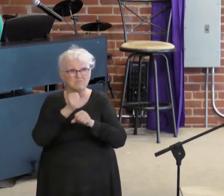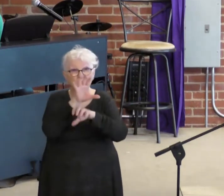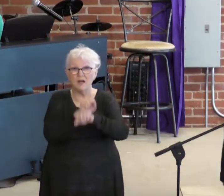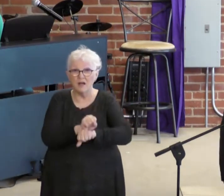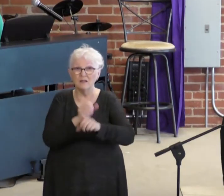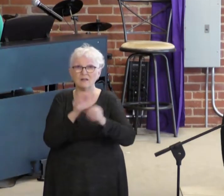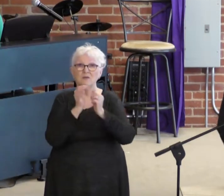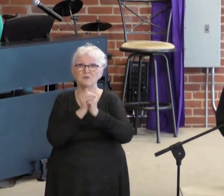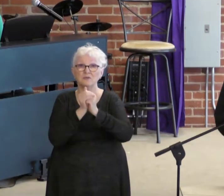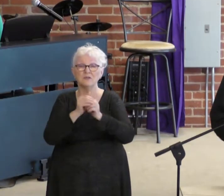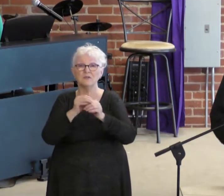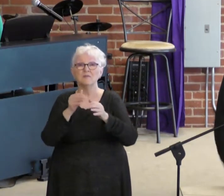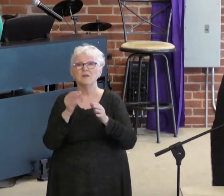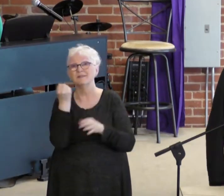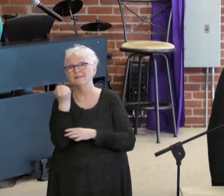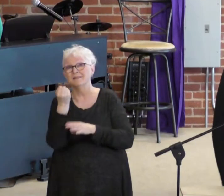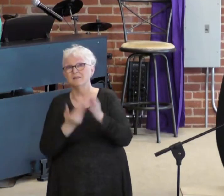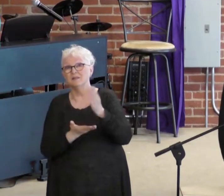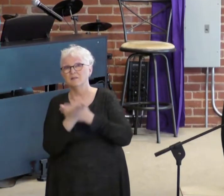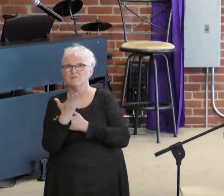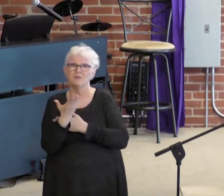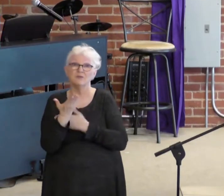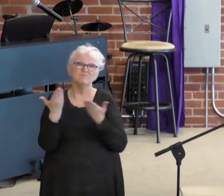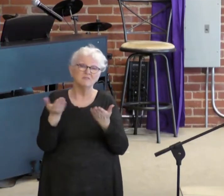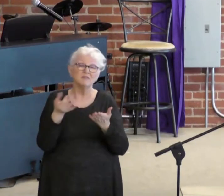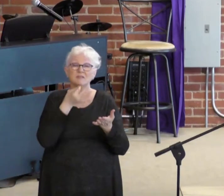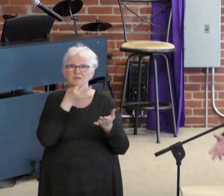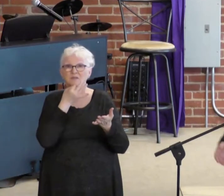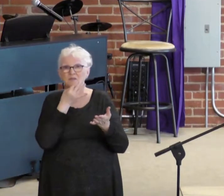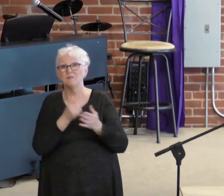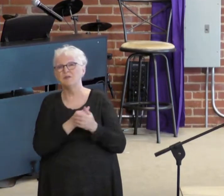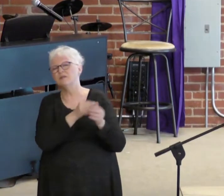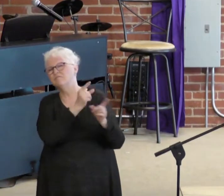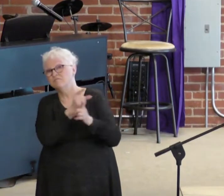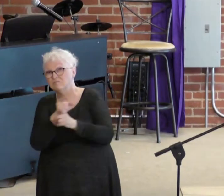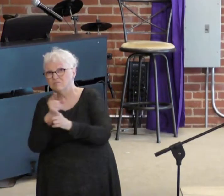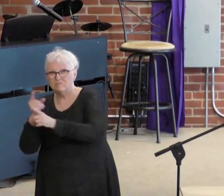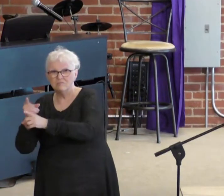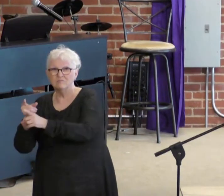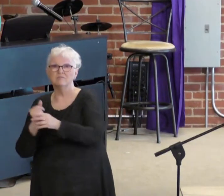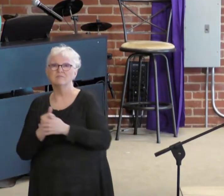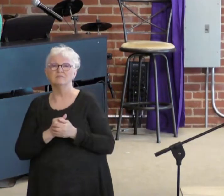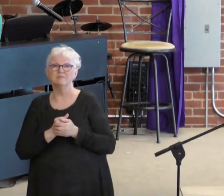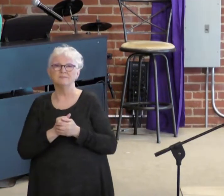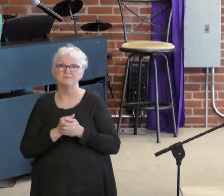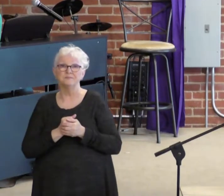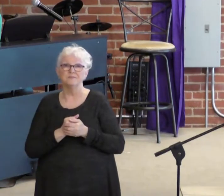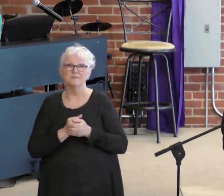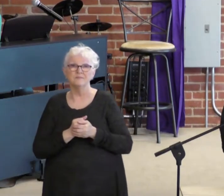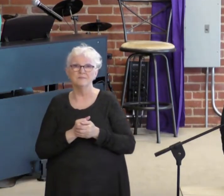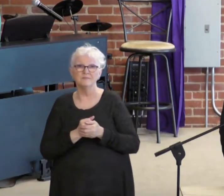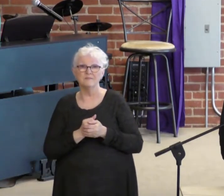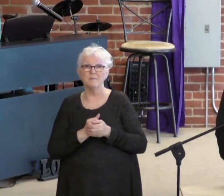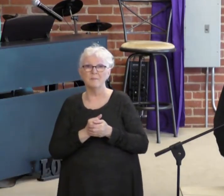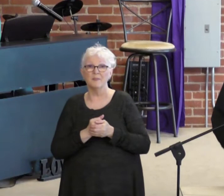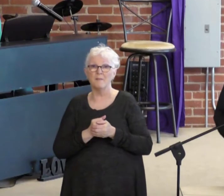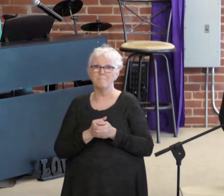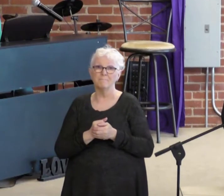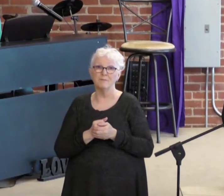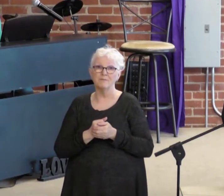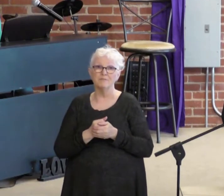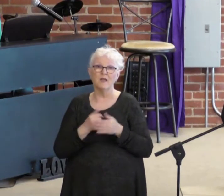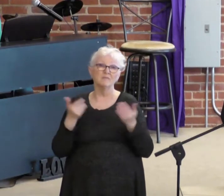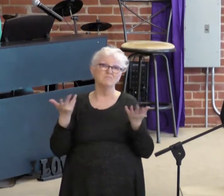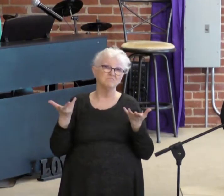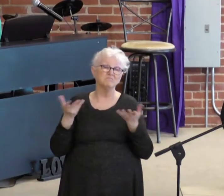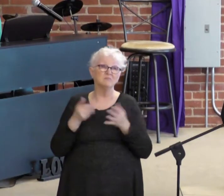coming together with us, pretty soon it'll be the normal thing to do, and you just won't think anything about it. And you know, after